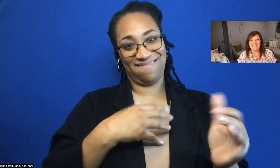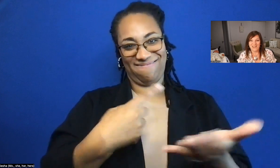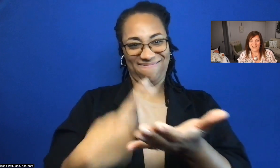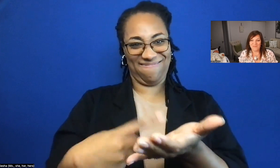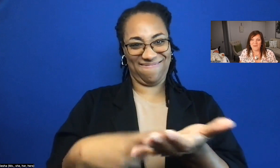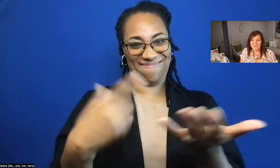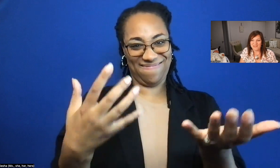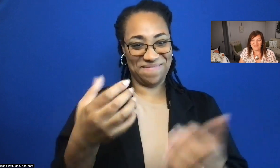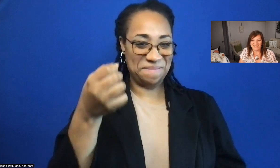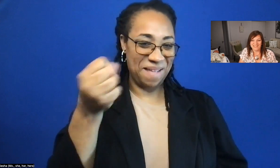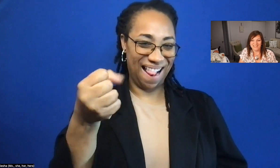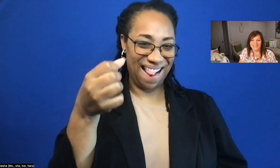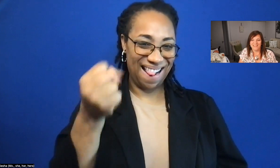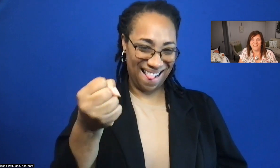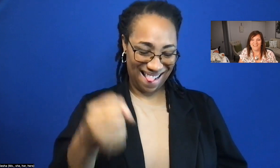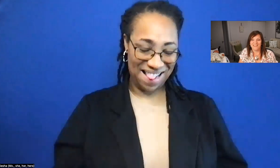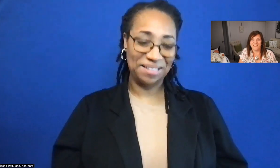Let's talk about milk.